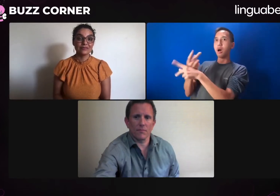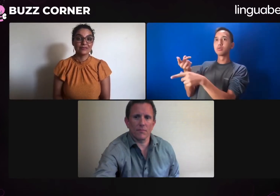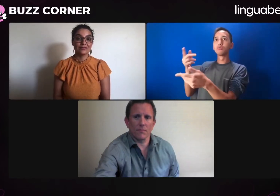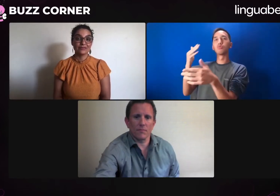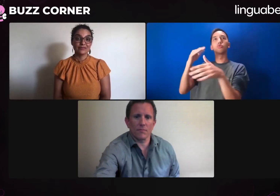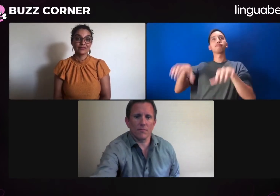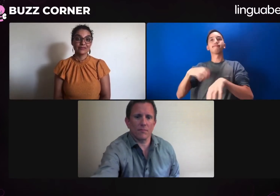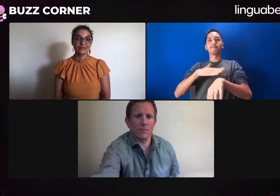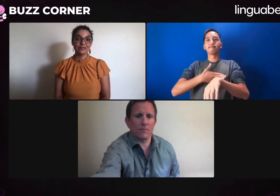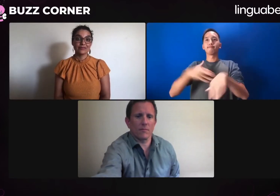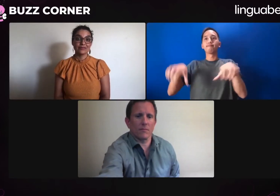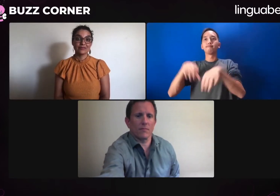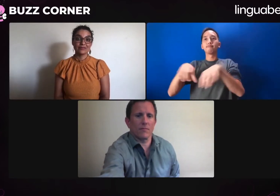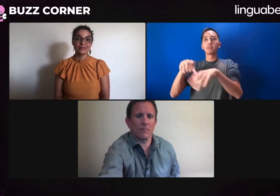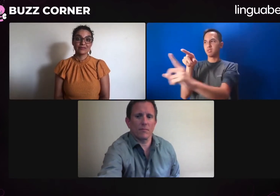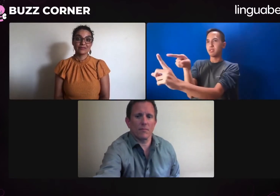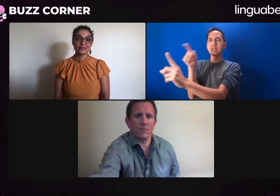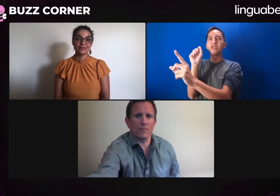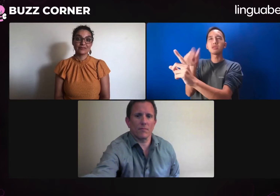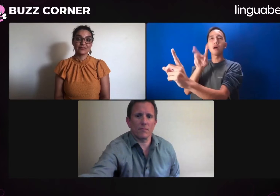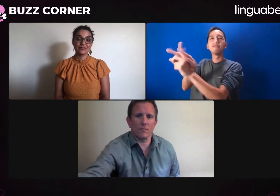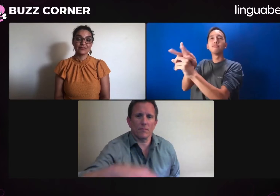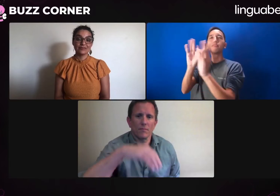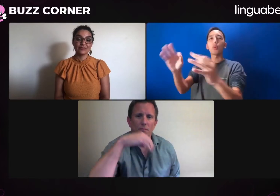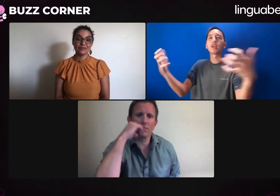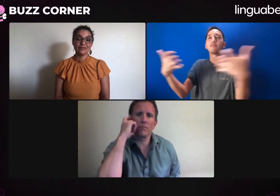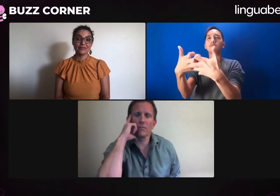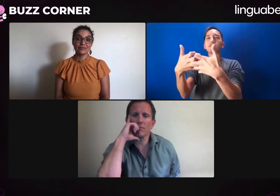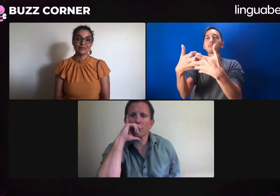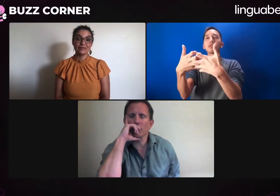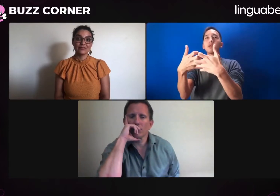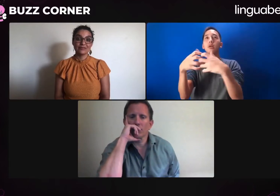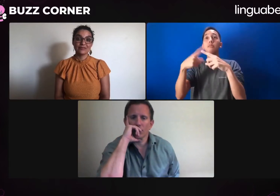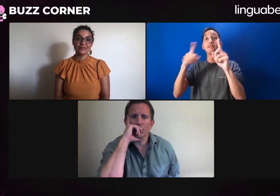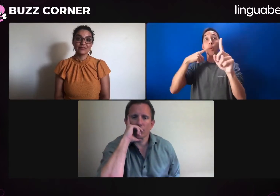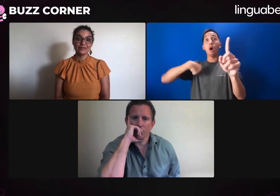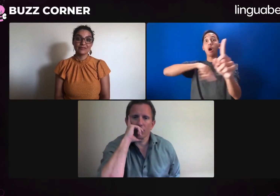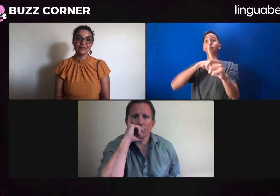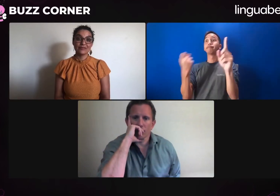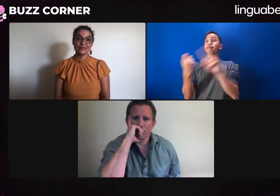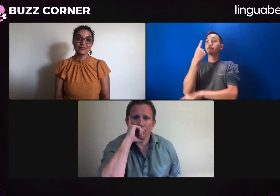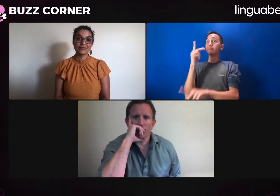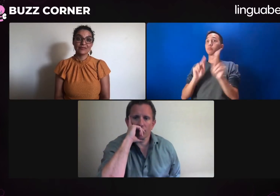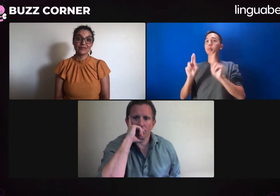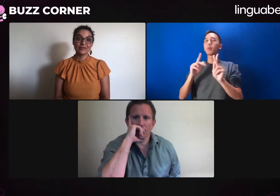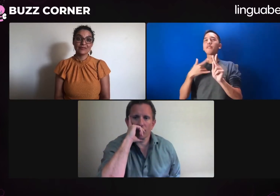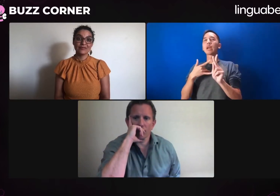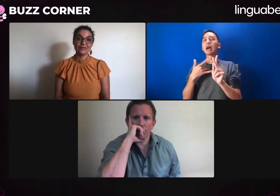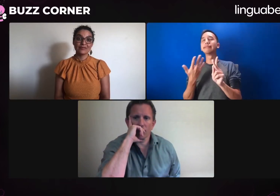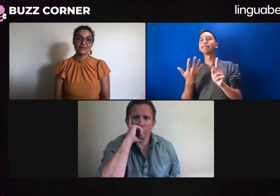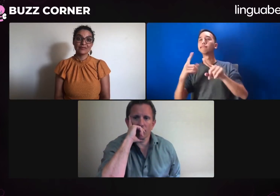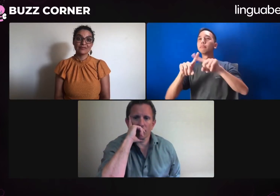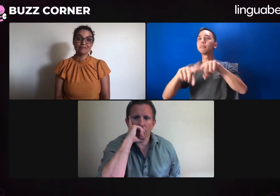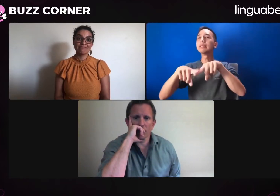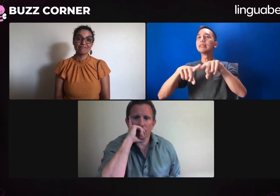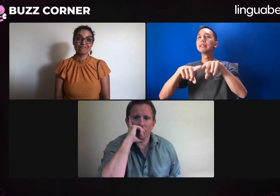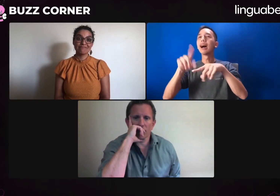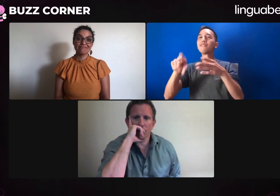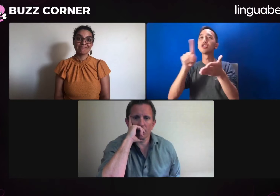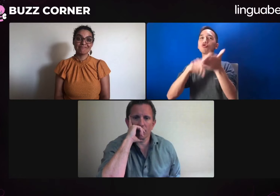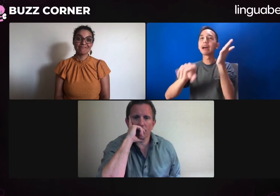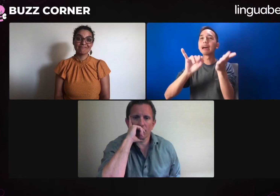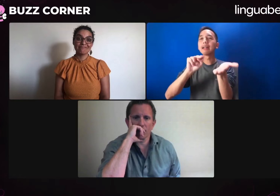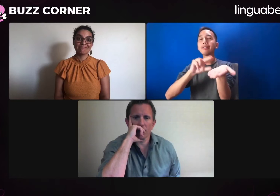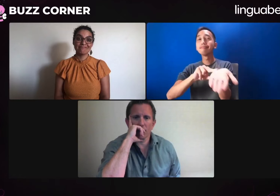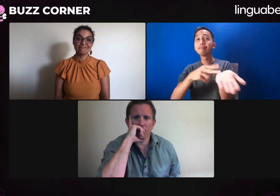their job, but I think they might be willing to do the work, and they may be the best fit for us. But for us,